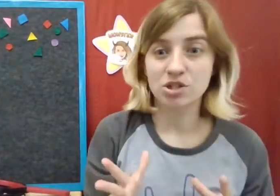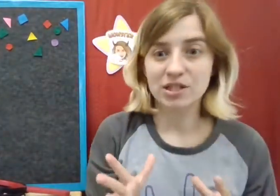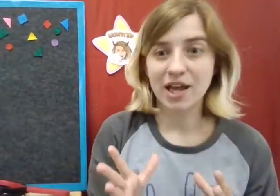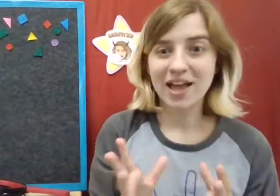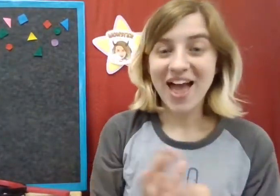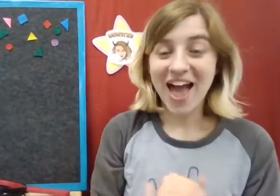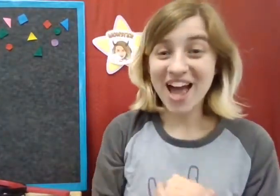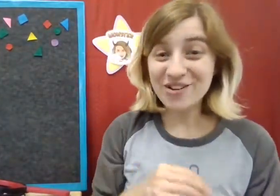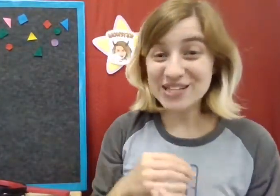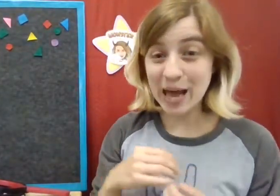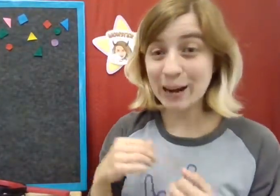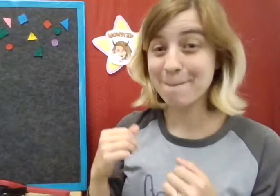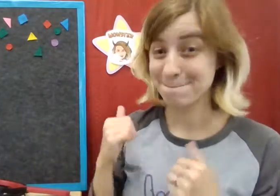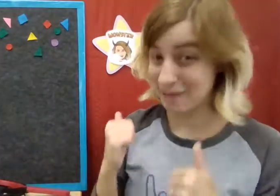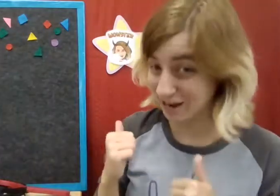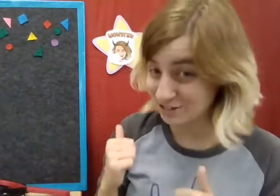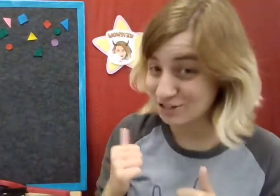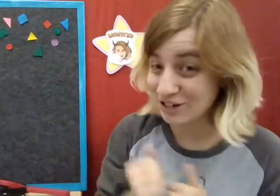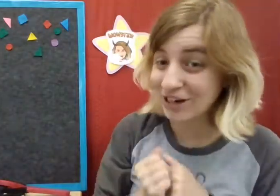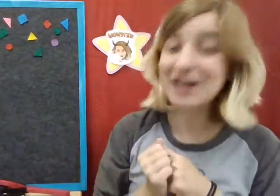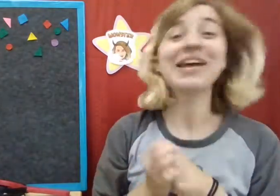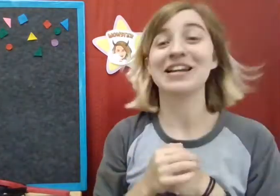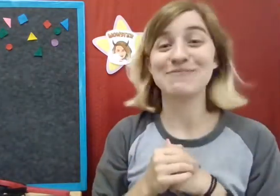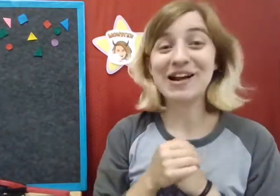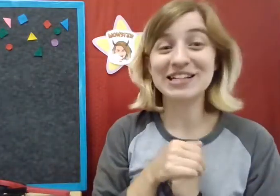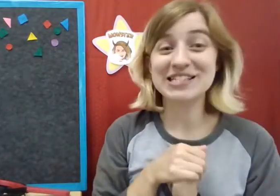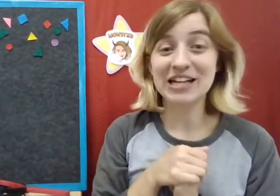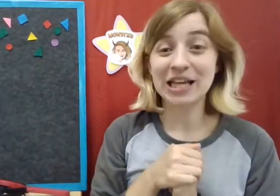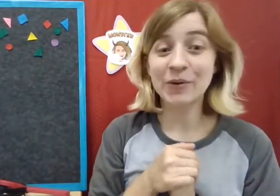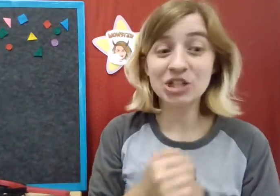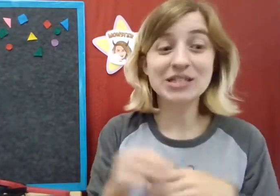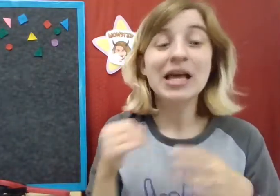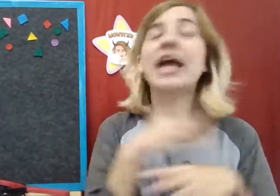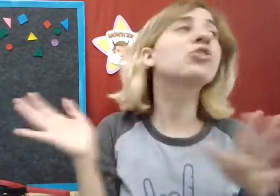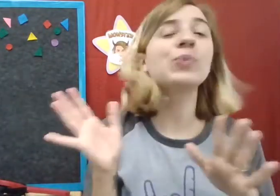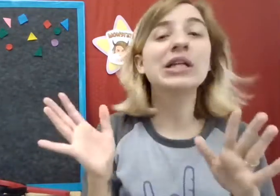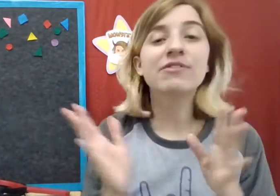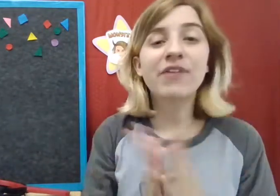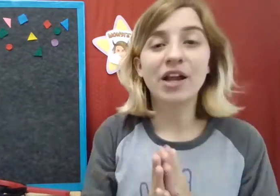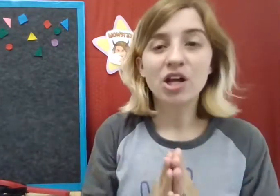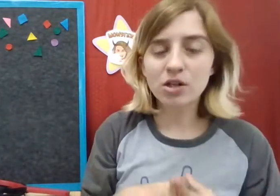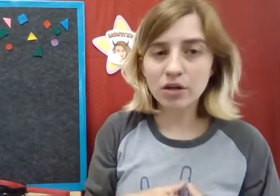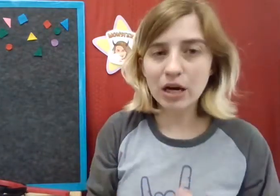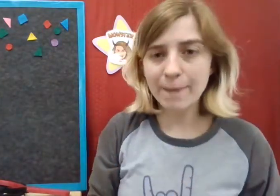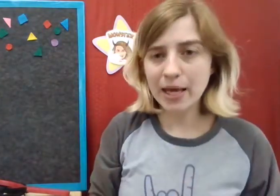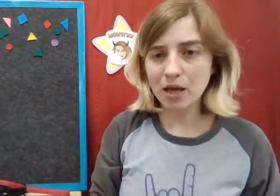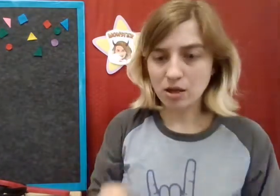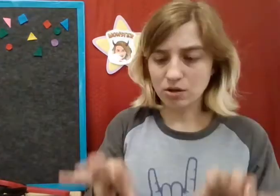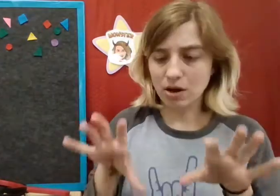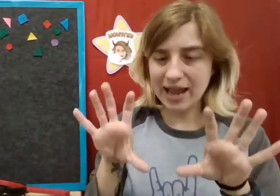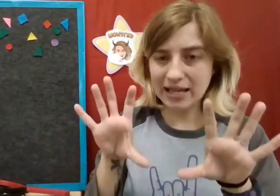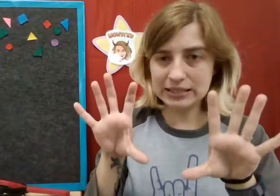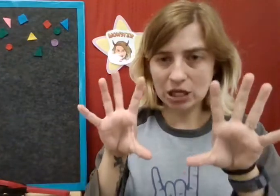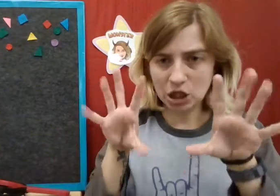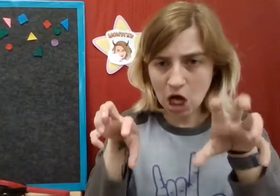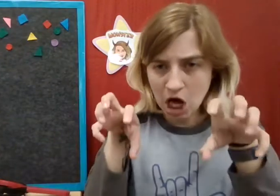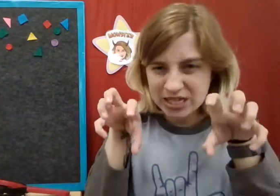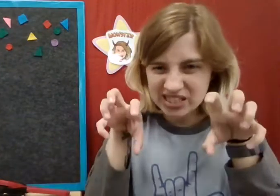today. And how to sign monster in American Sign Language is it's really fun. You're gonna make your hands like claws, like